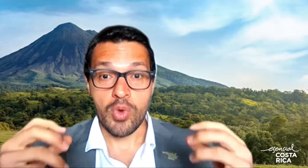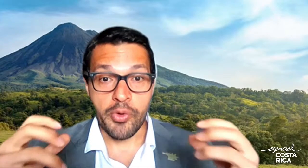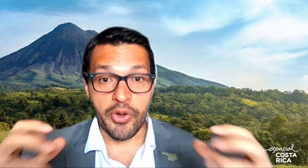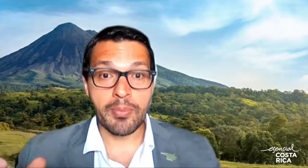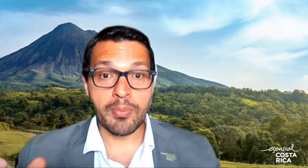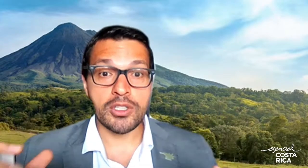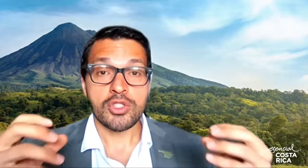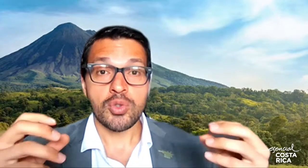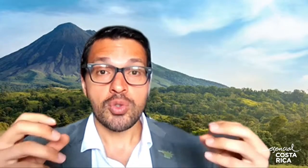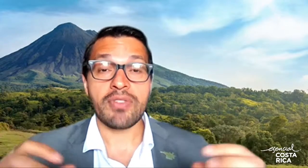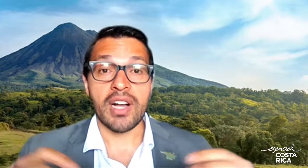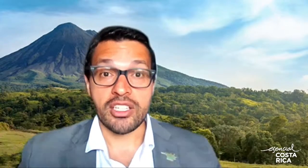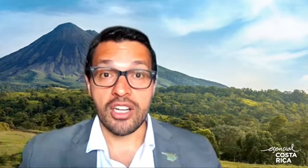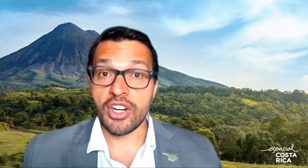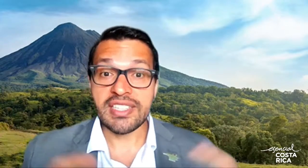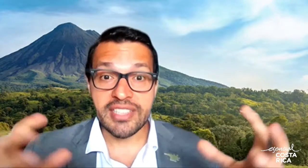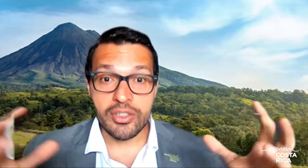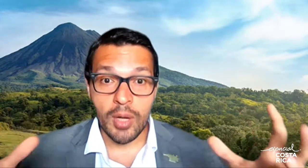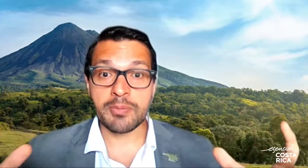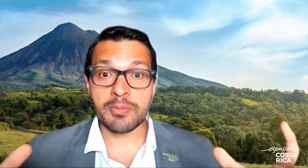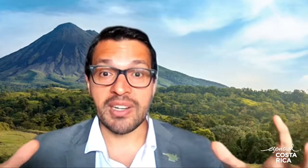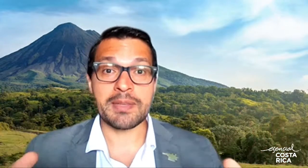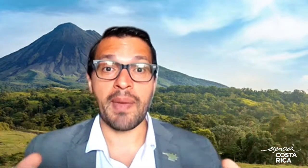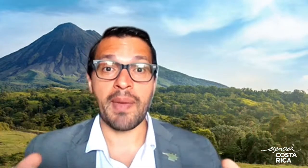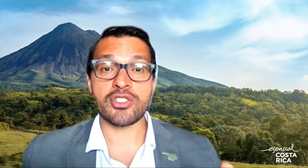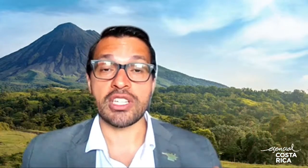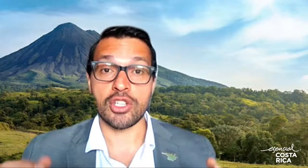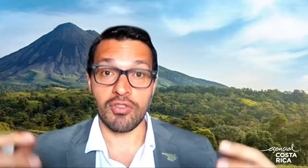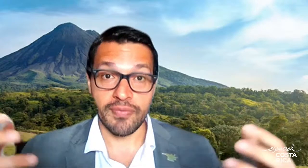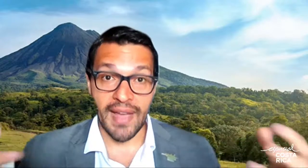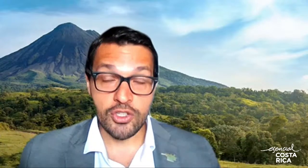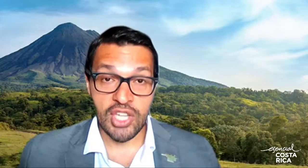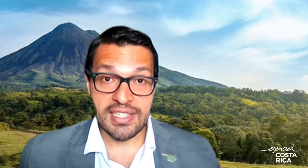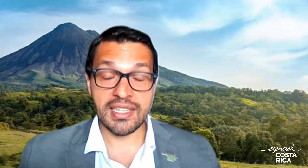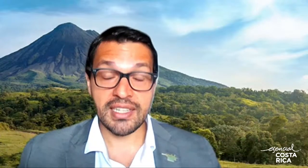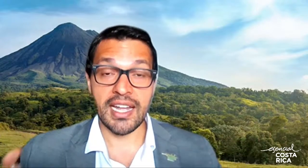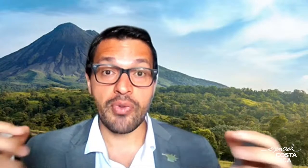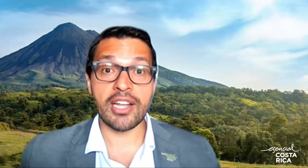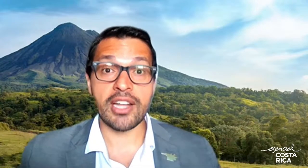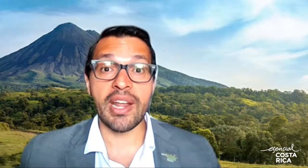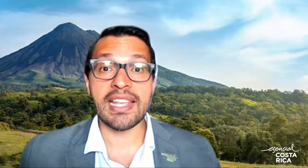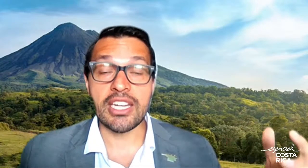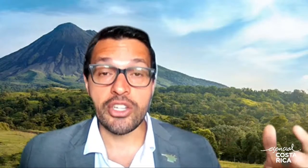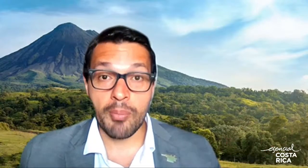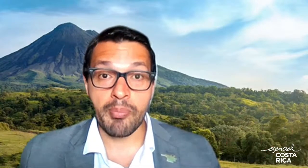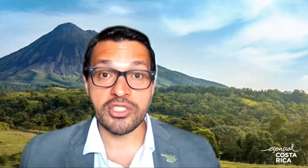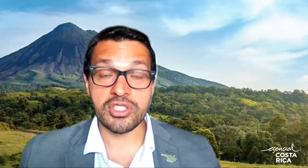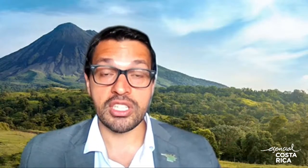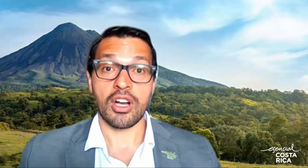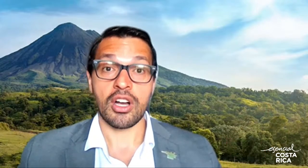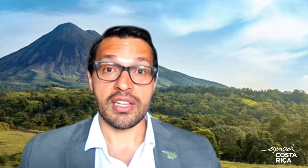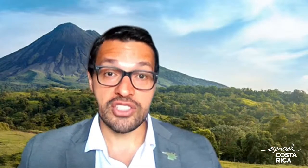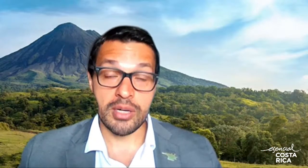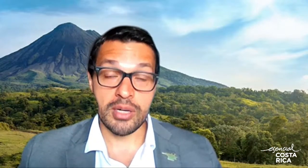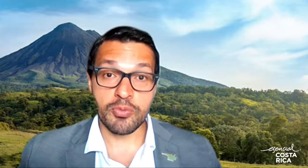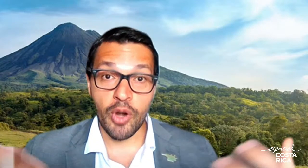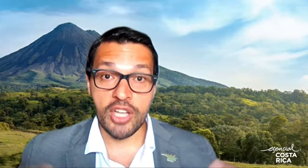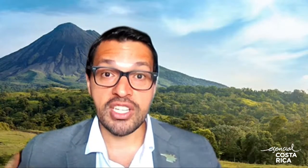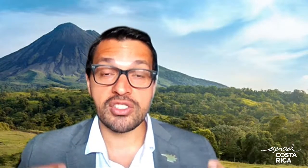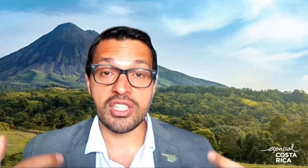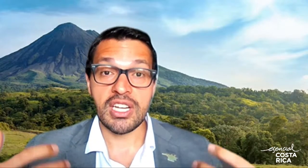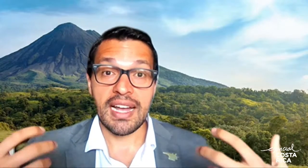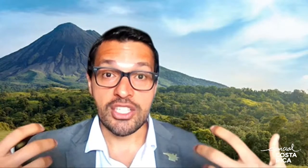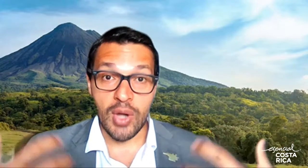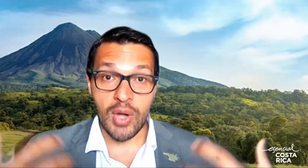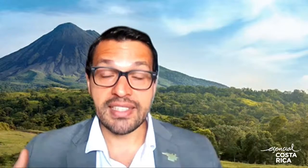crisis. We were able to have an uninterrupted participation in global value chains and record-breaking numbers in terms